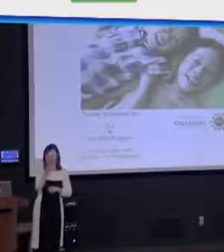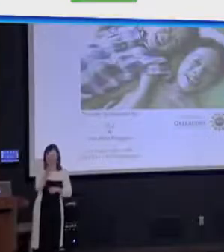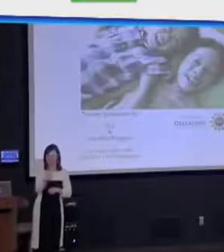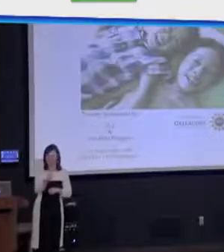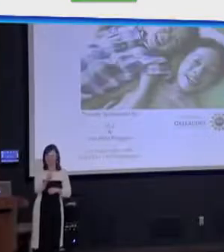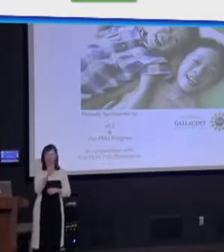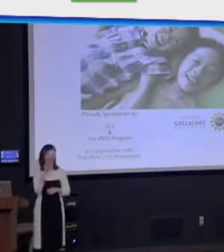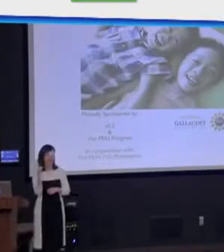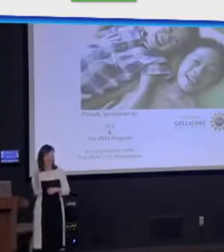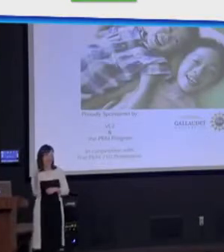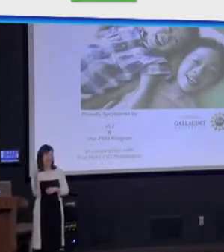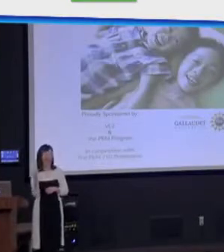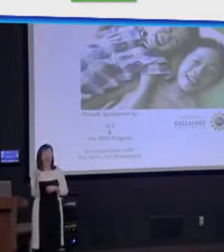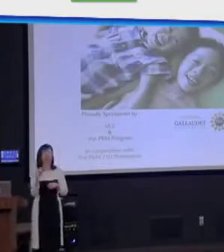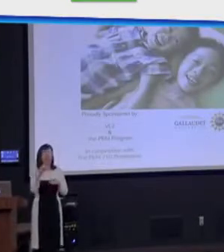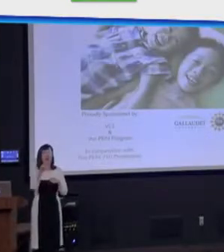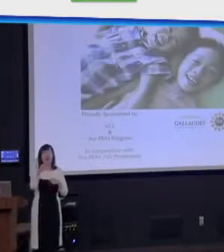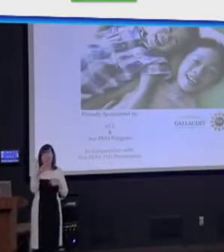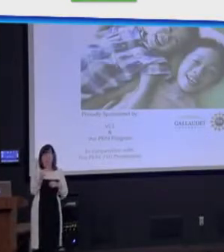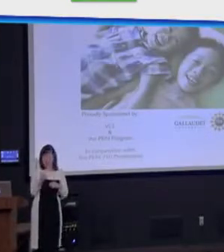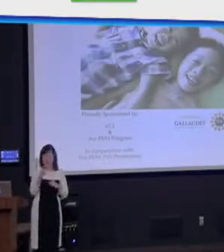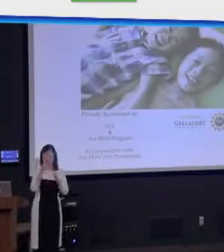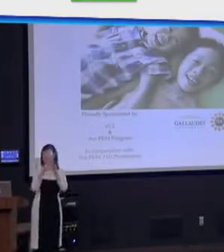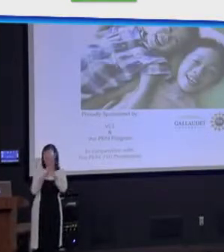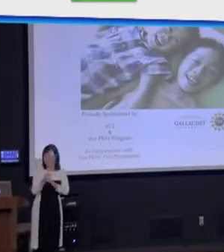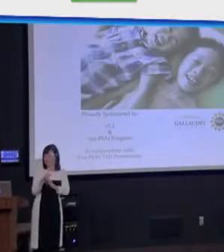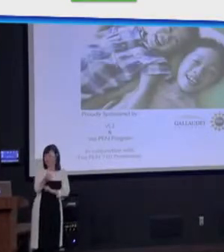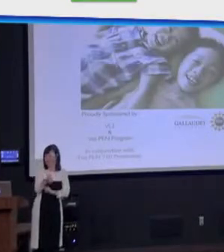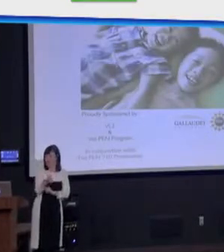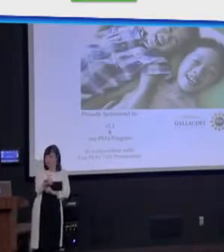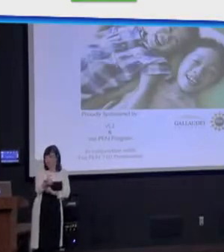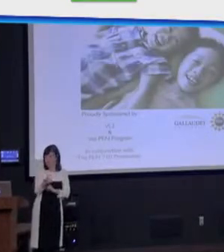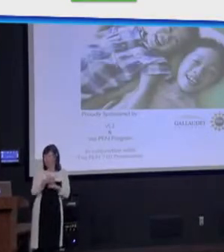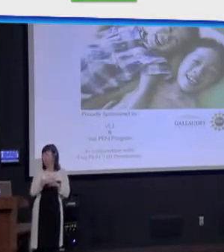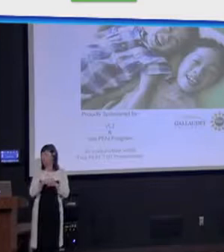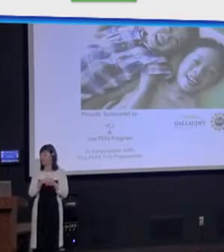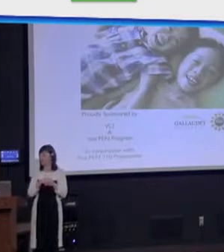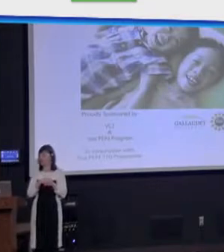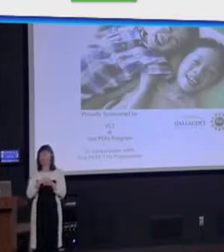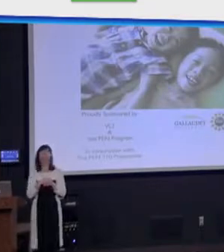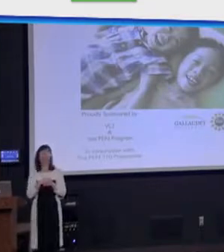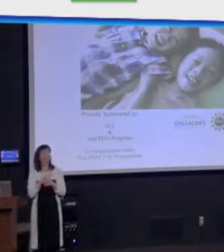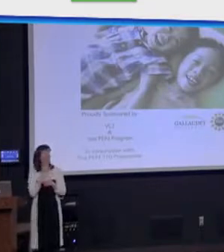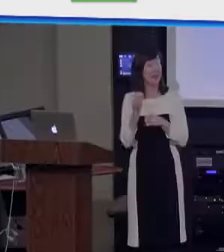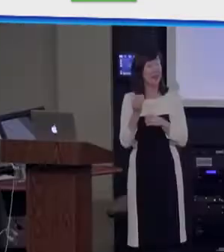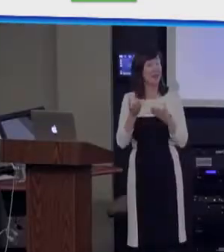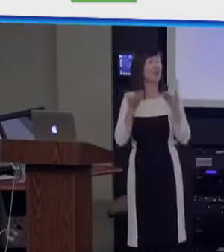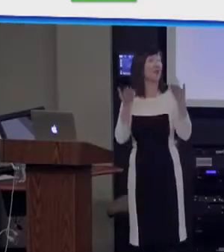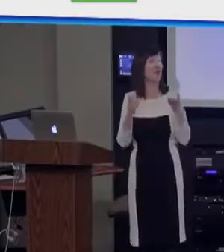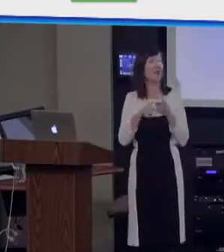Today's event is sponsored by both VL2 and the PEN program itself.